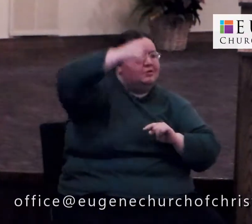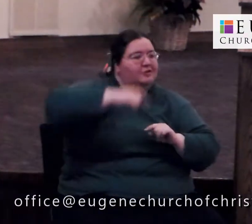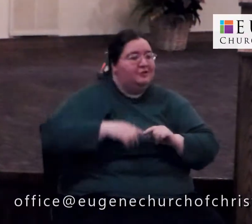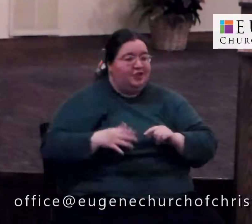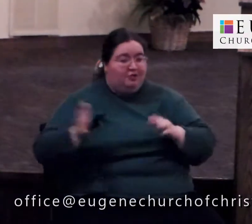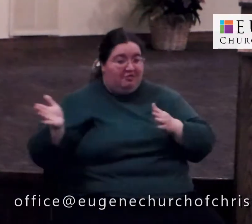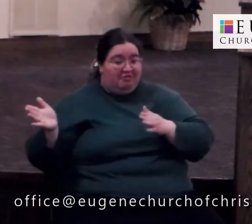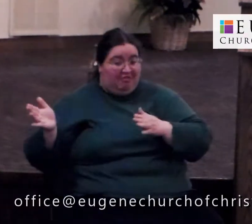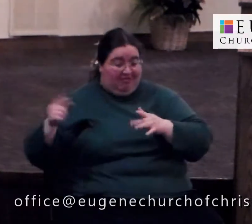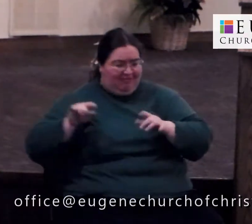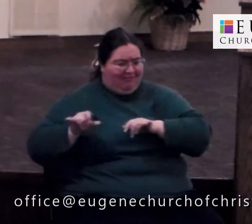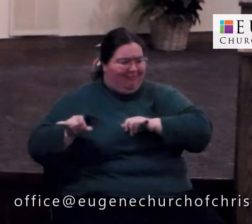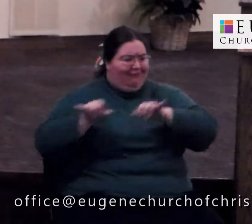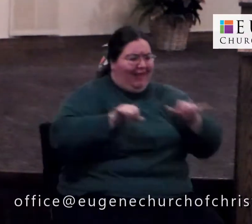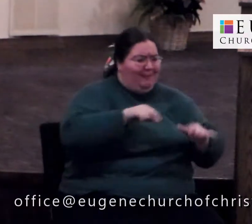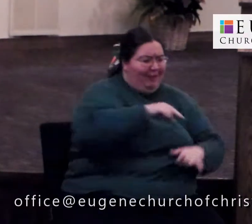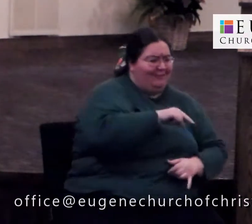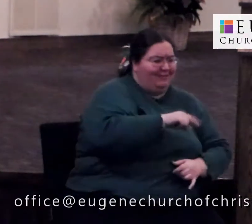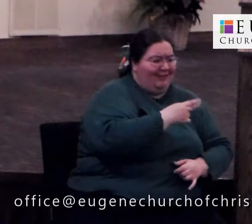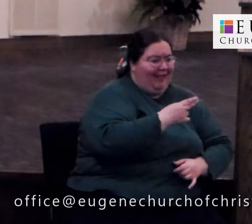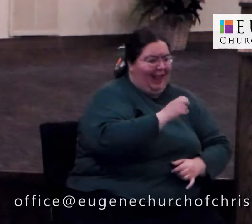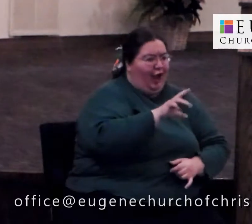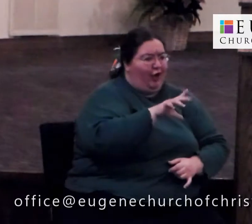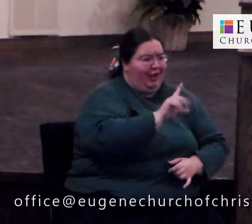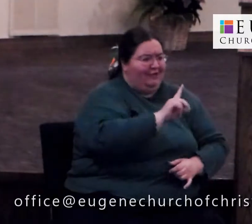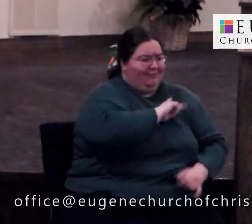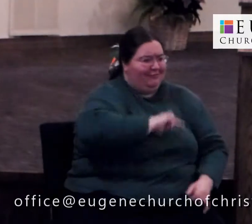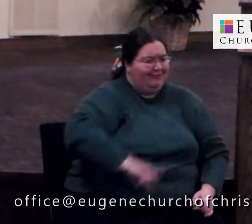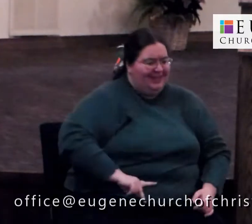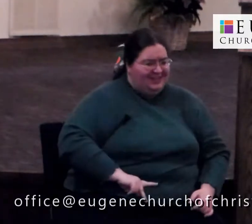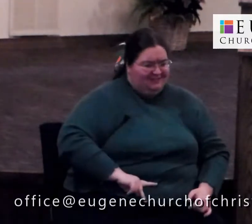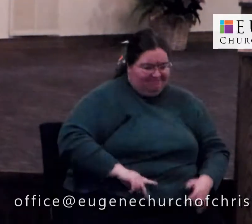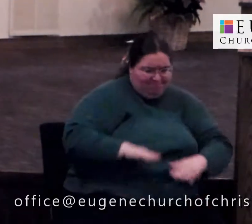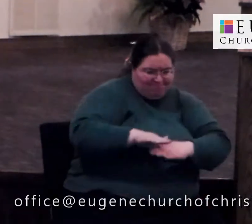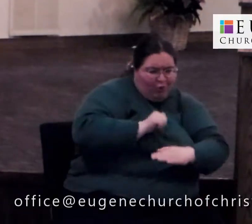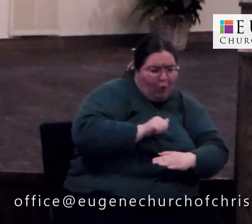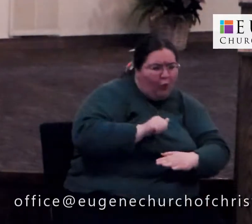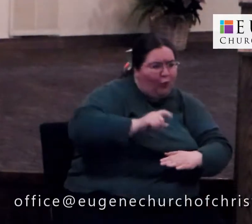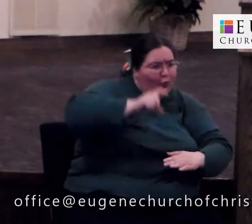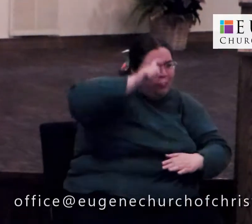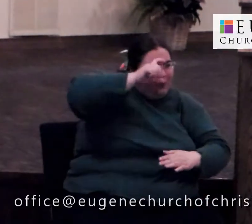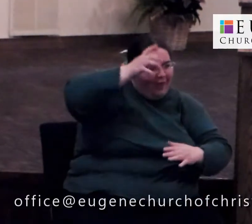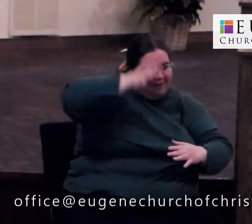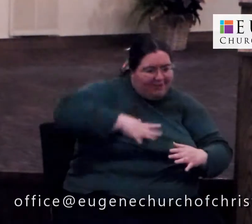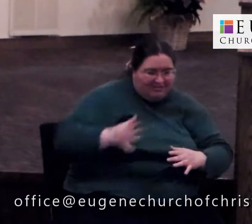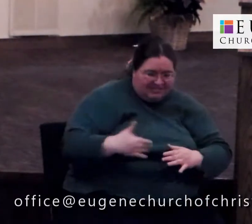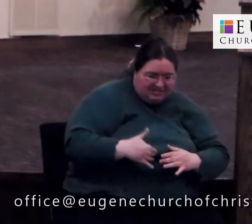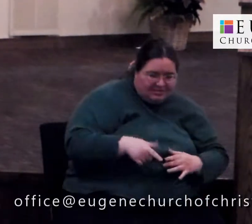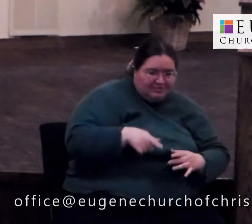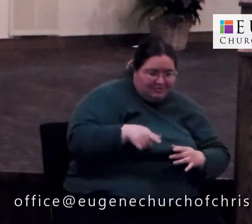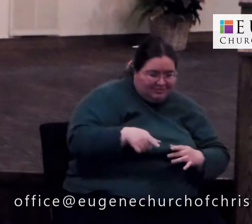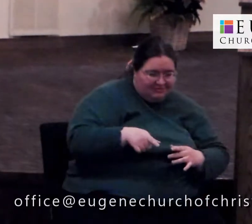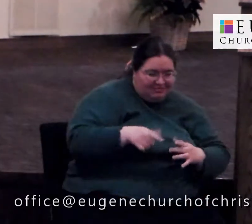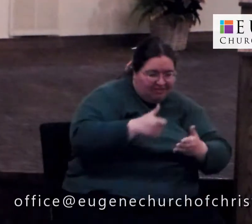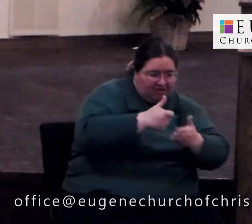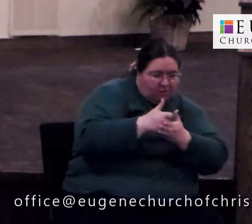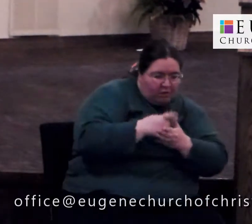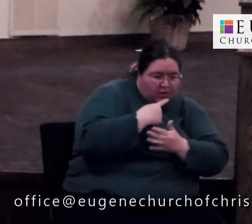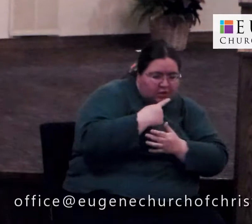them to go out and search. And this search they're going to do in their minds is to help him find this king so he